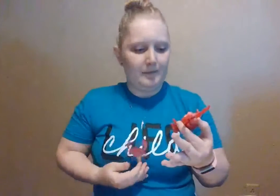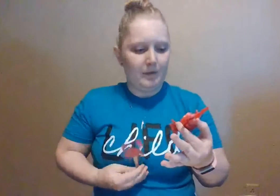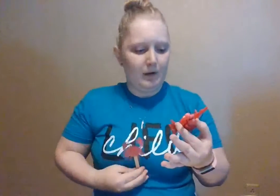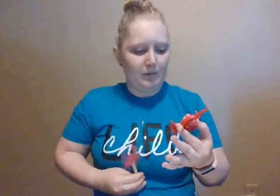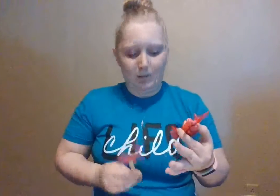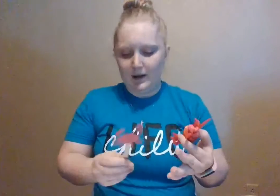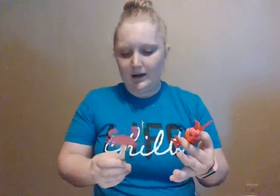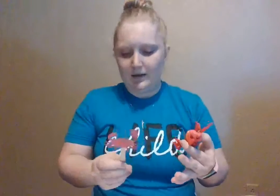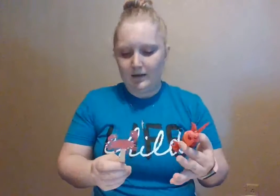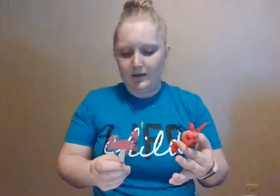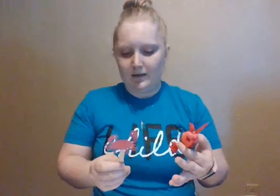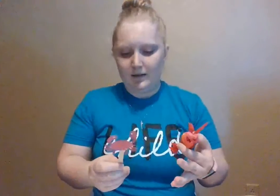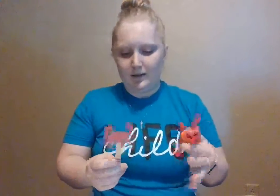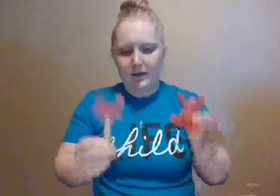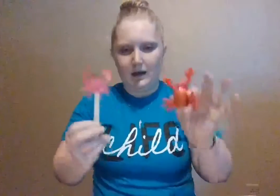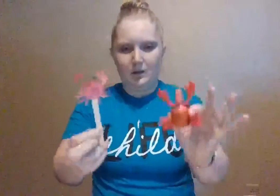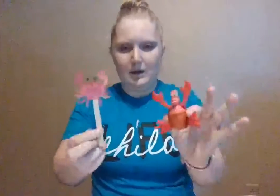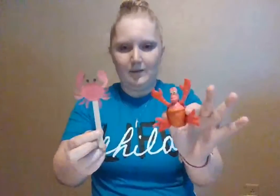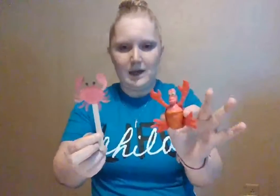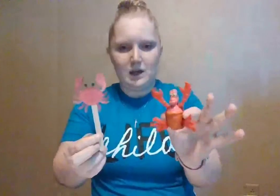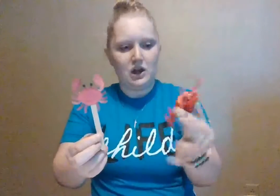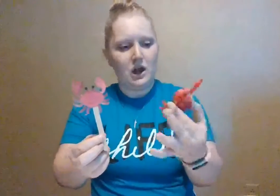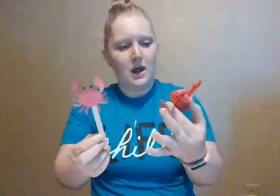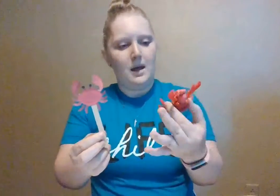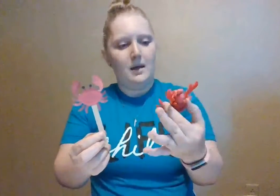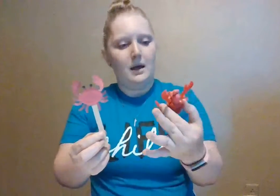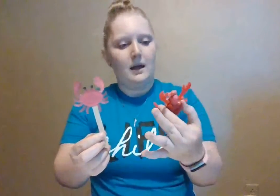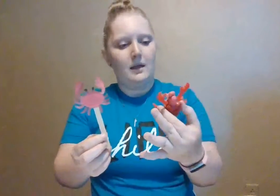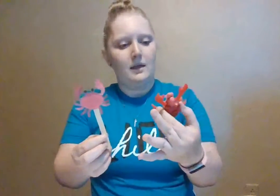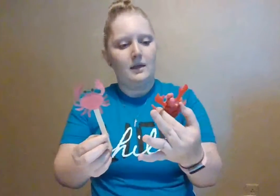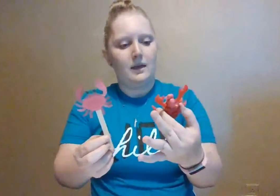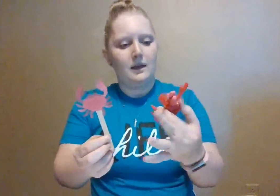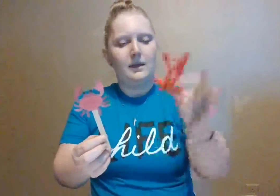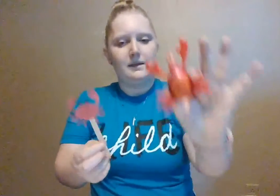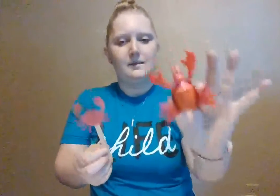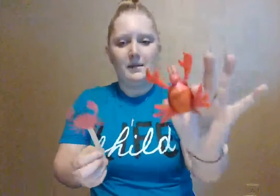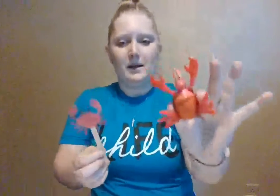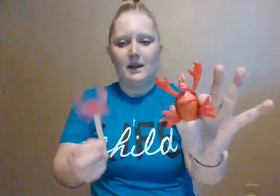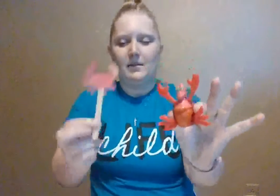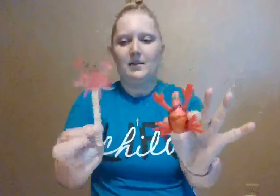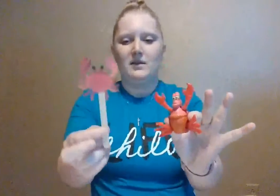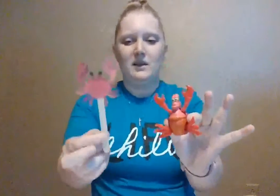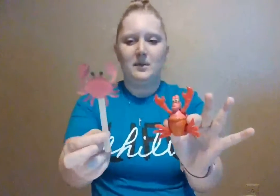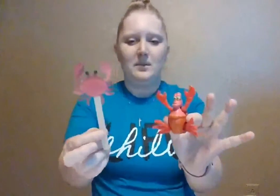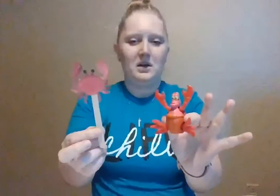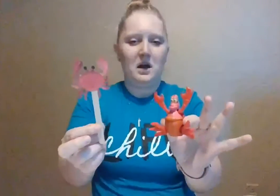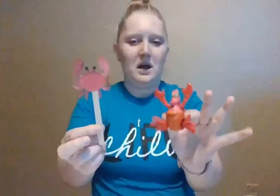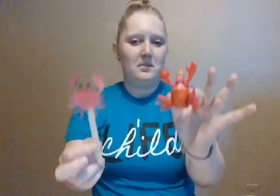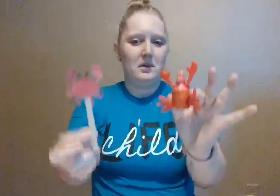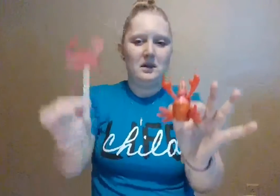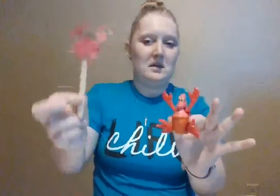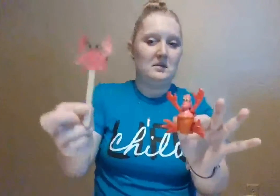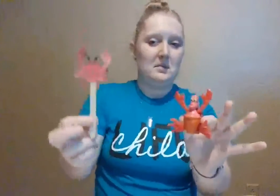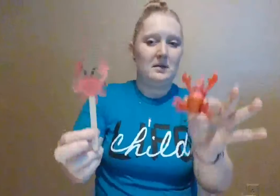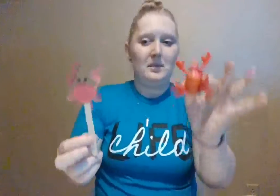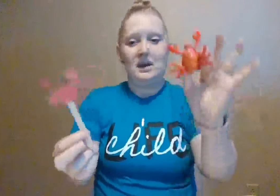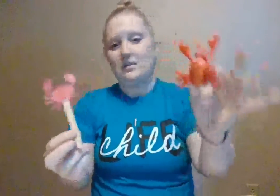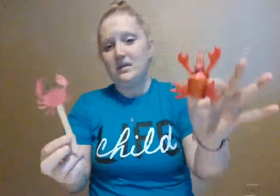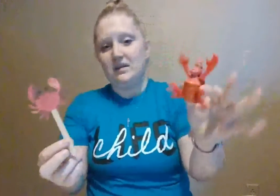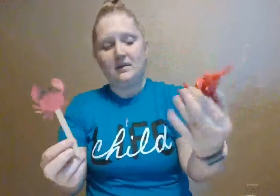or if it's one of each. I think this might be a lobster and this might be a crab, but this one might be a lobster and this